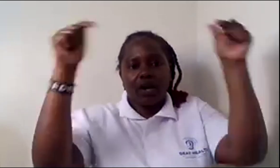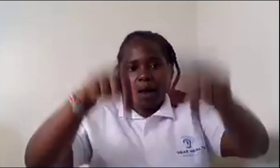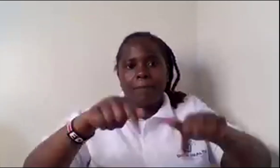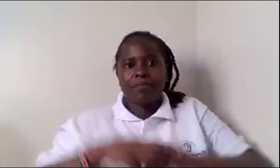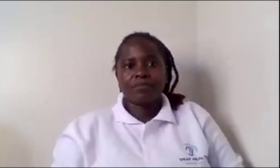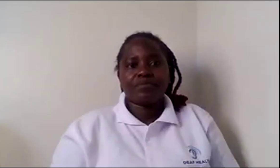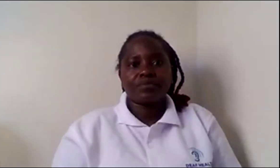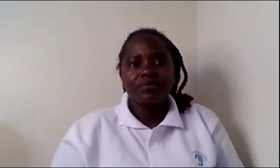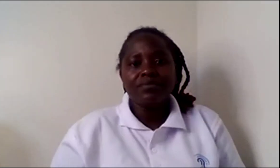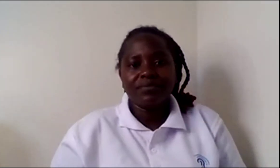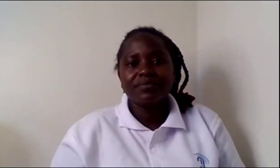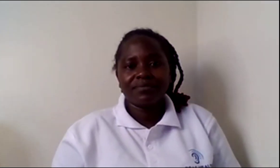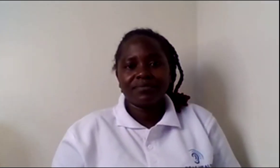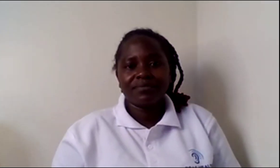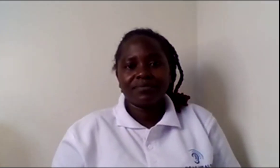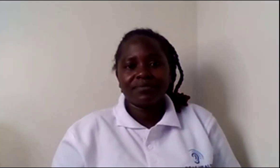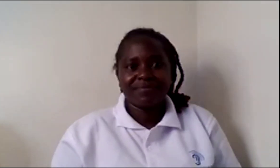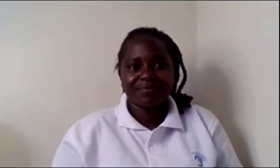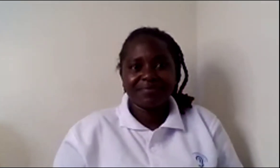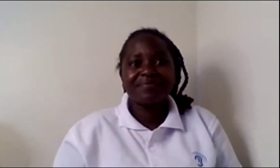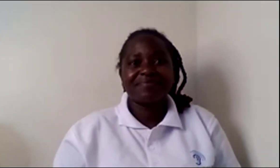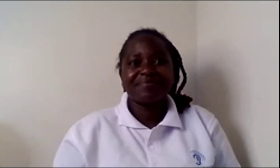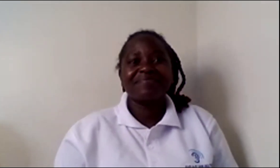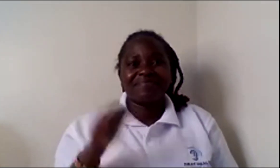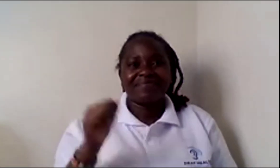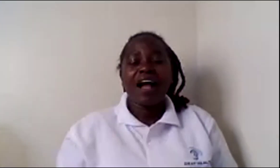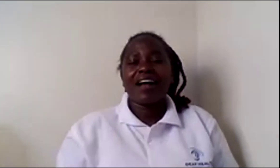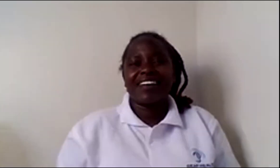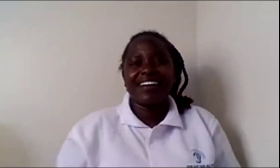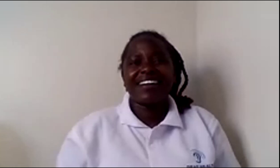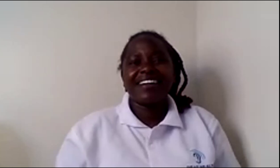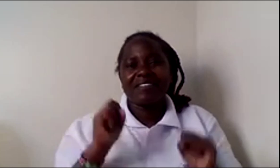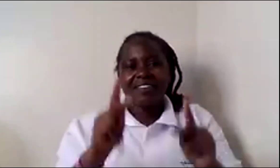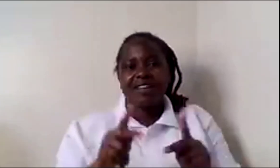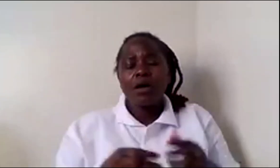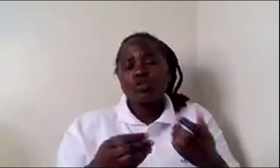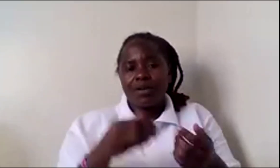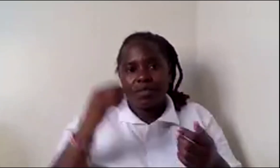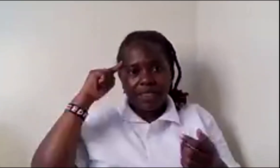more info on. So I think both are good avenues. Thank you.